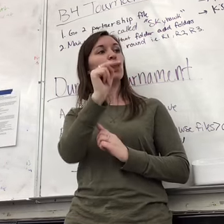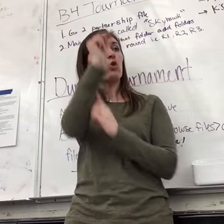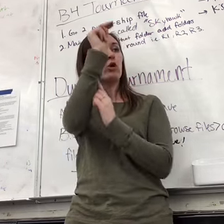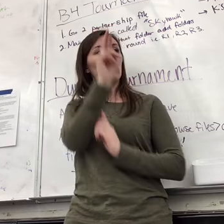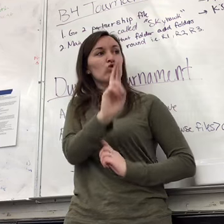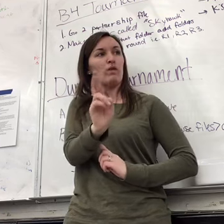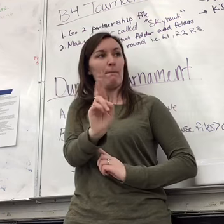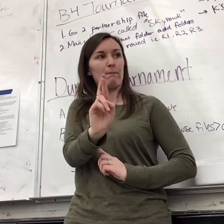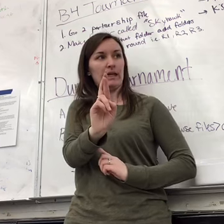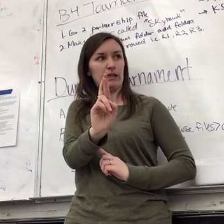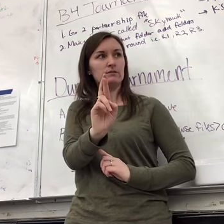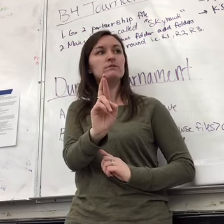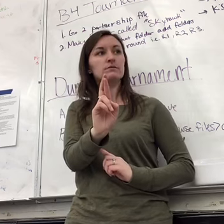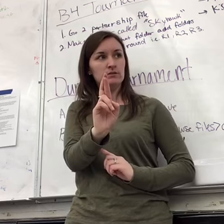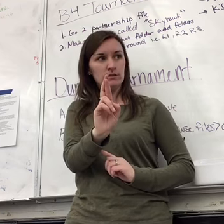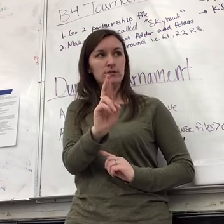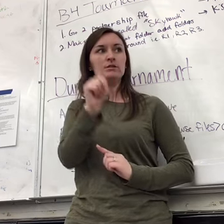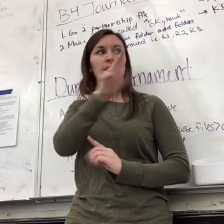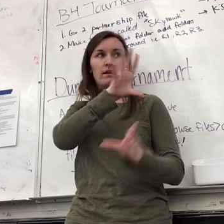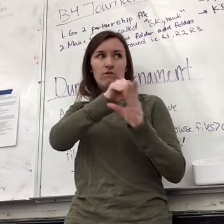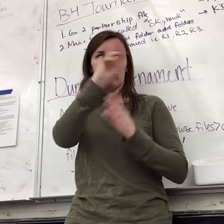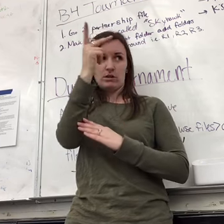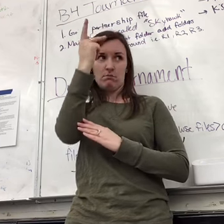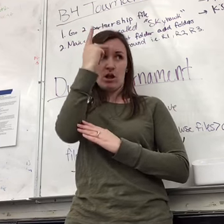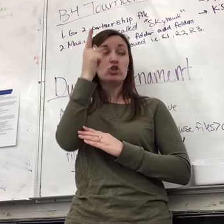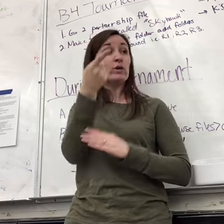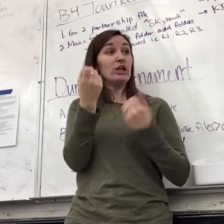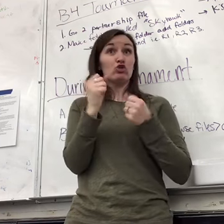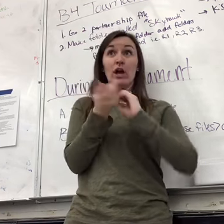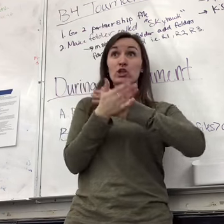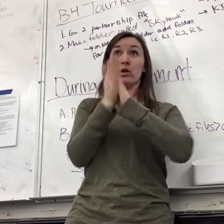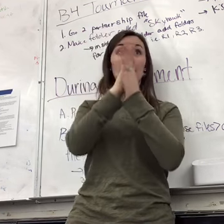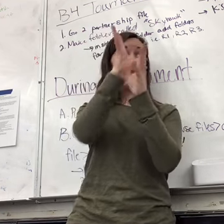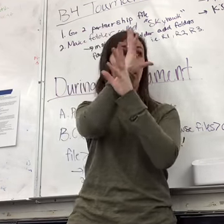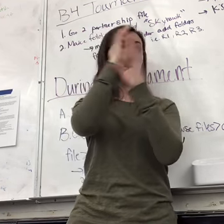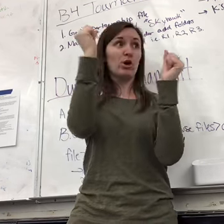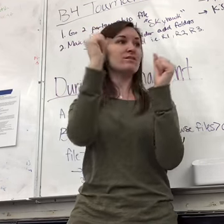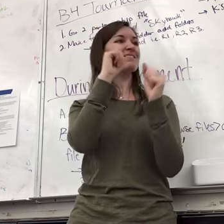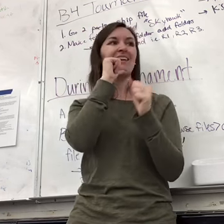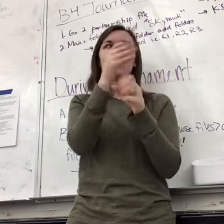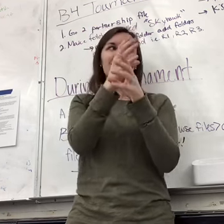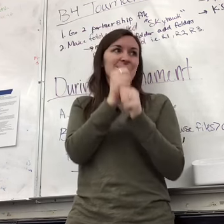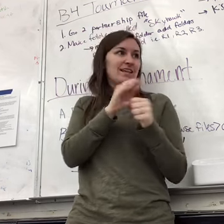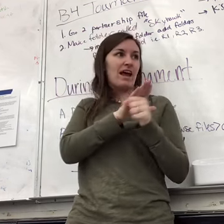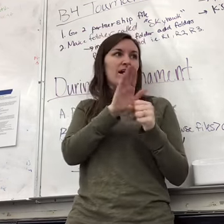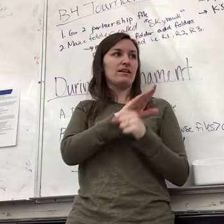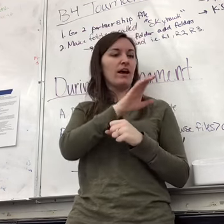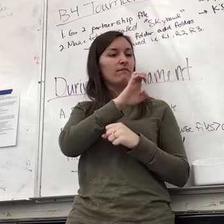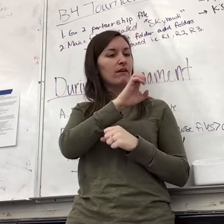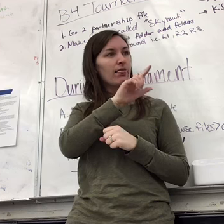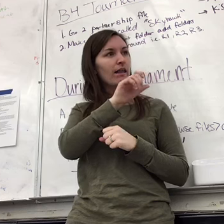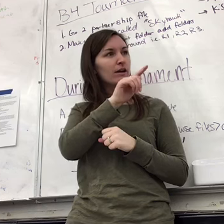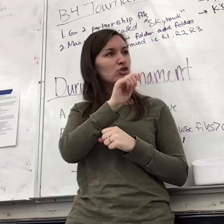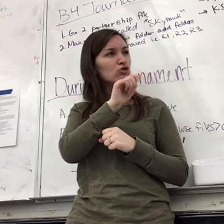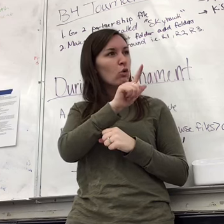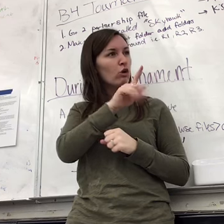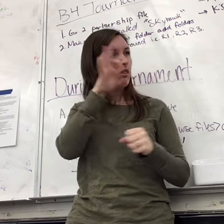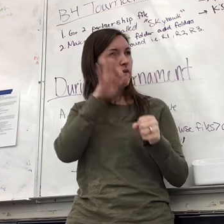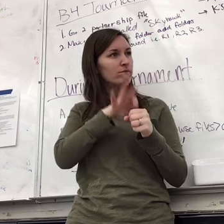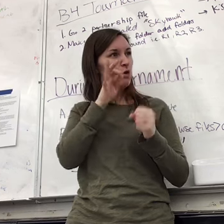However, he goes to do the presidency and he does not get enough electoral votes in order to be able to win the presidency. Because